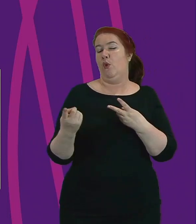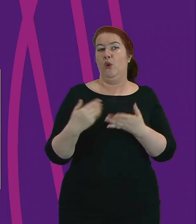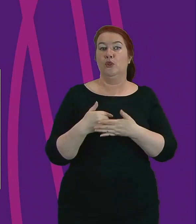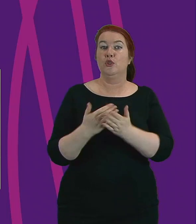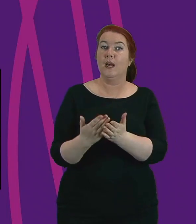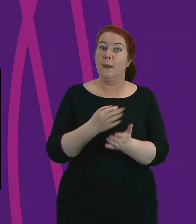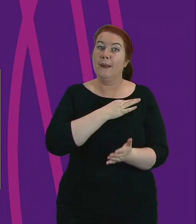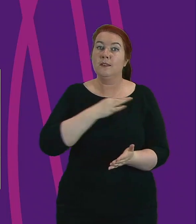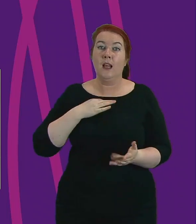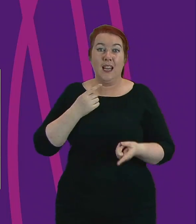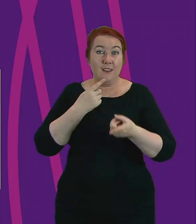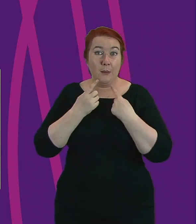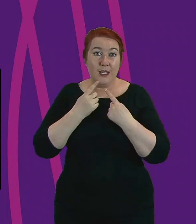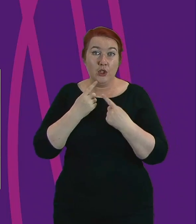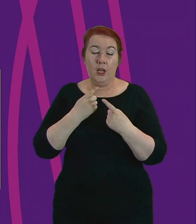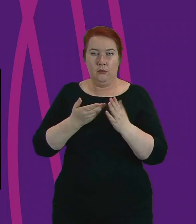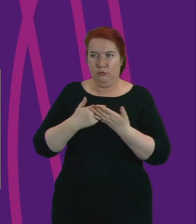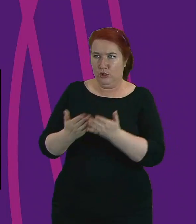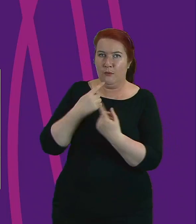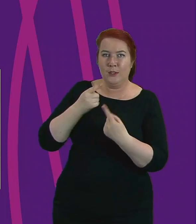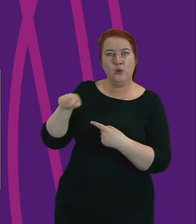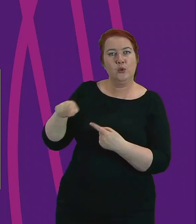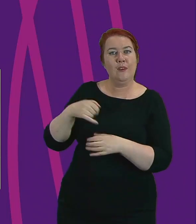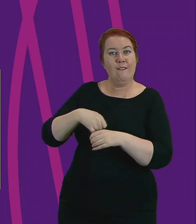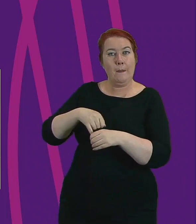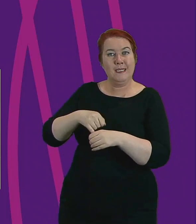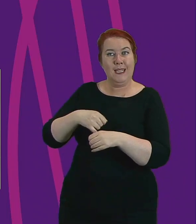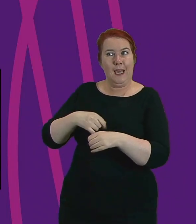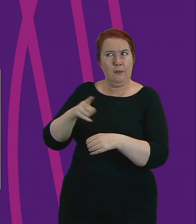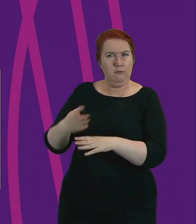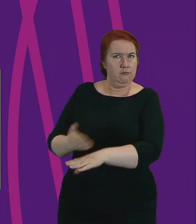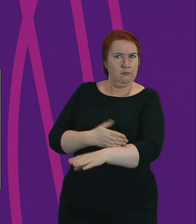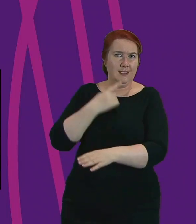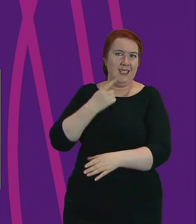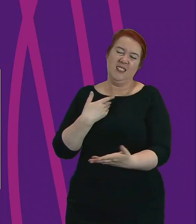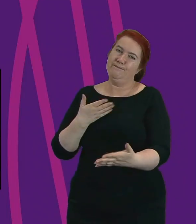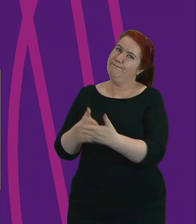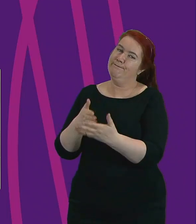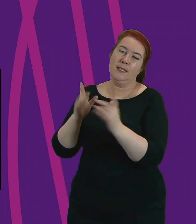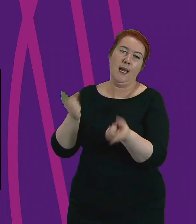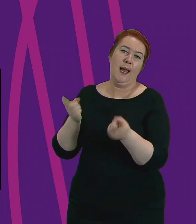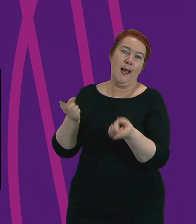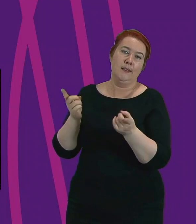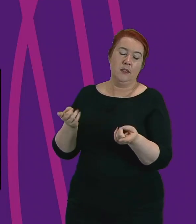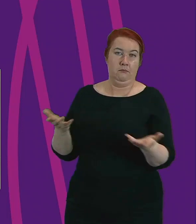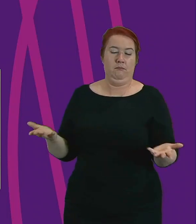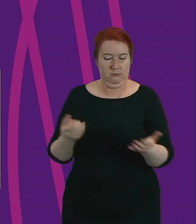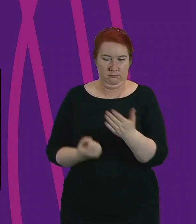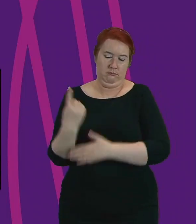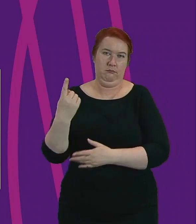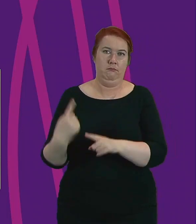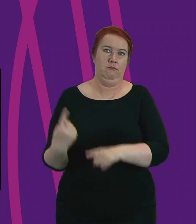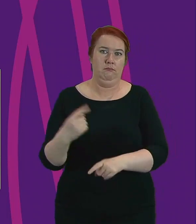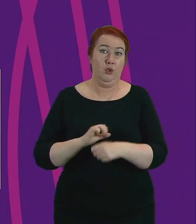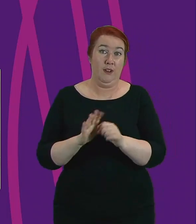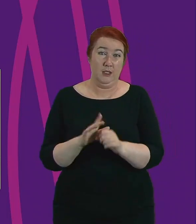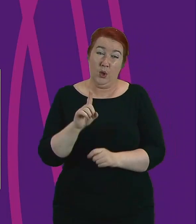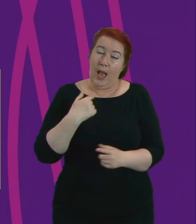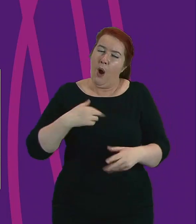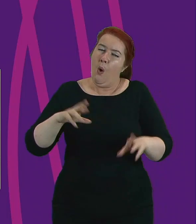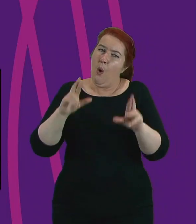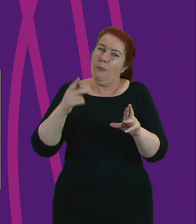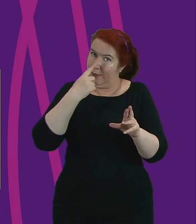medical information with pharmacies. All of these things were things we were told were blockages in the past, but now happen very quickly. I hope we can